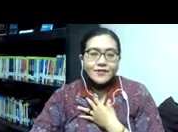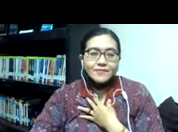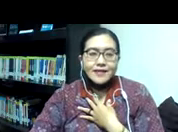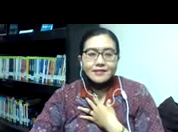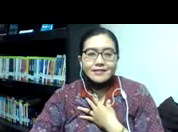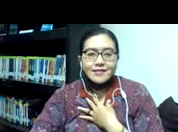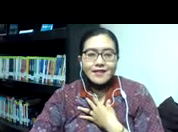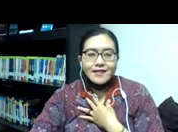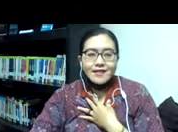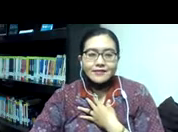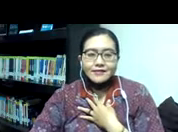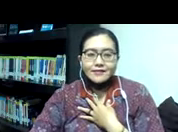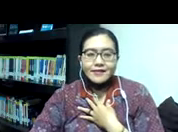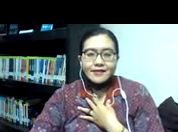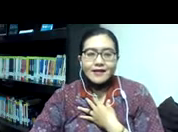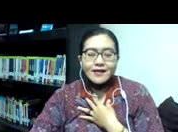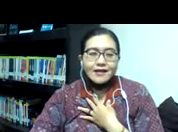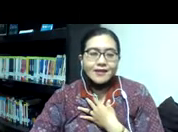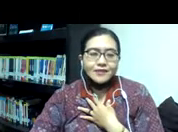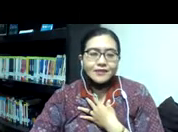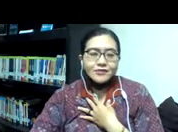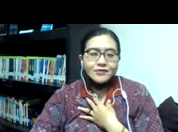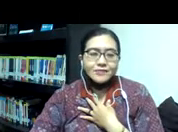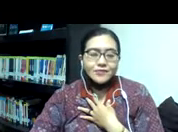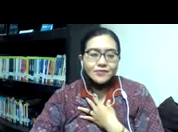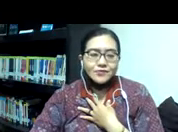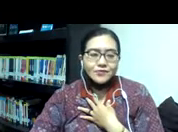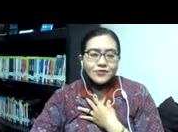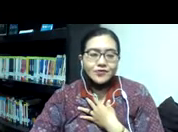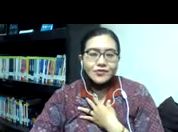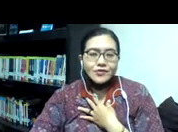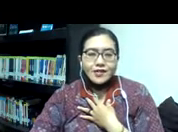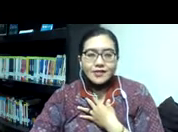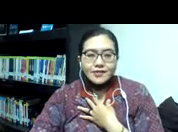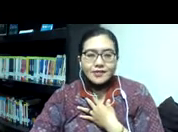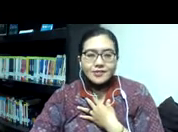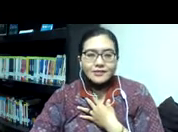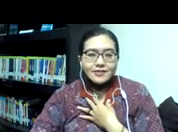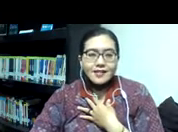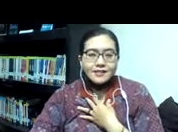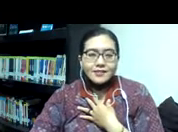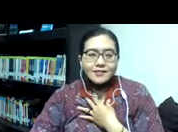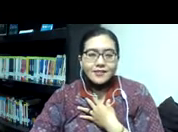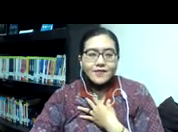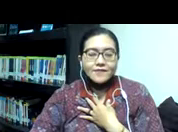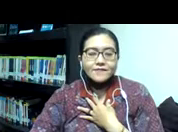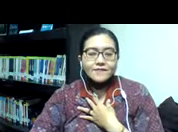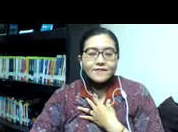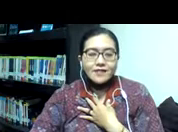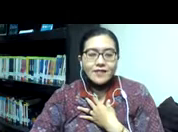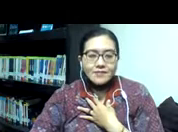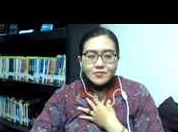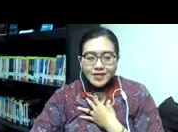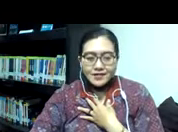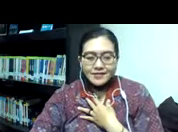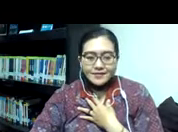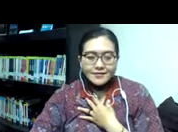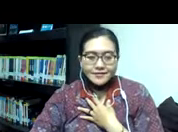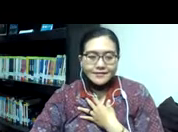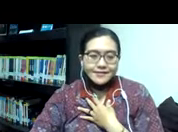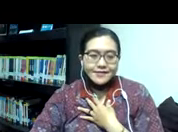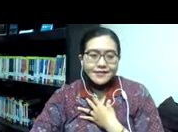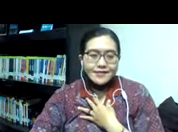And for the plant signs, I choose a sign of